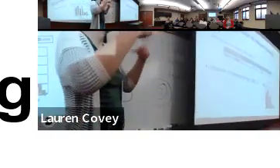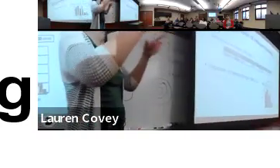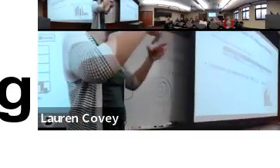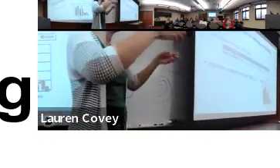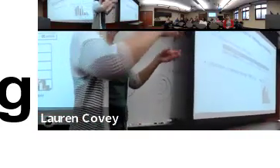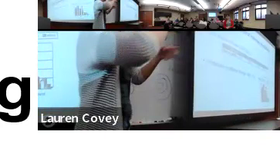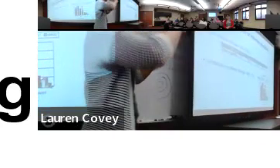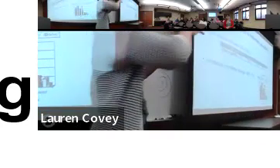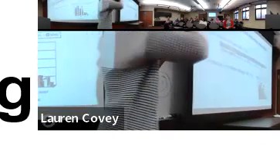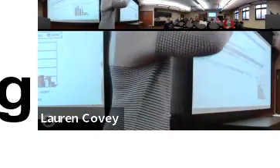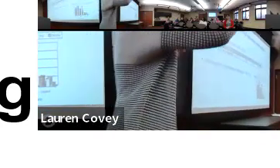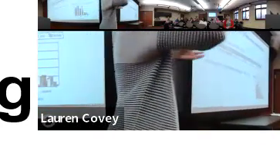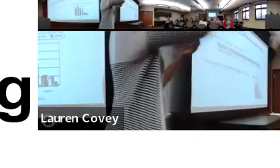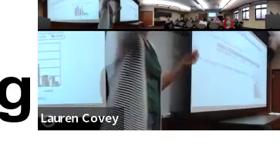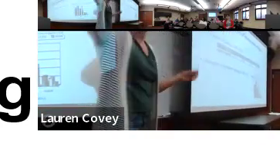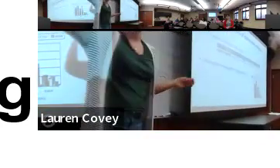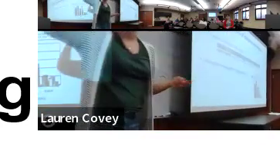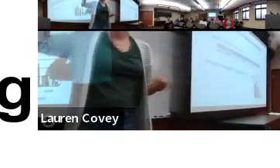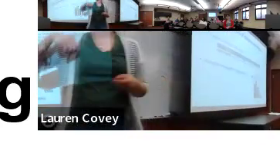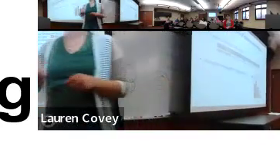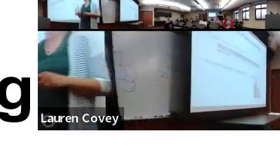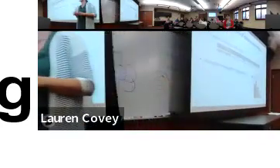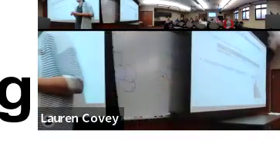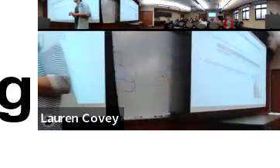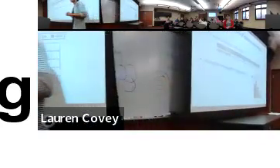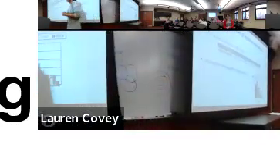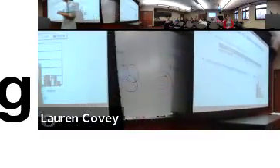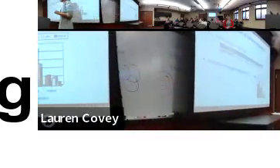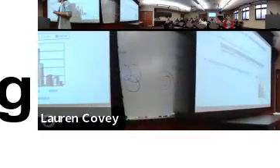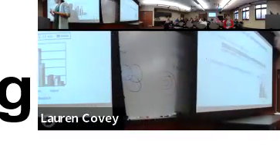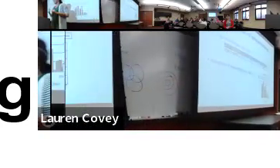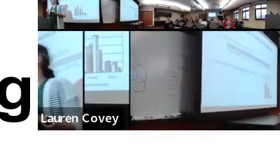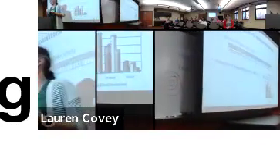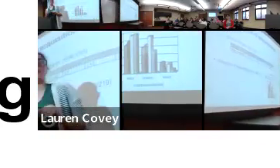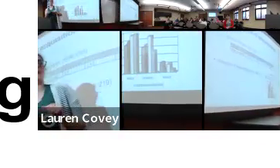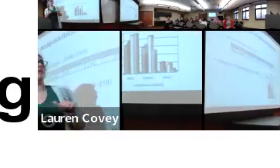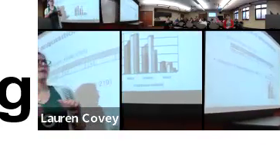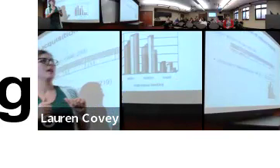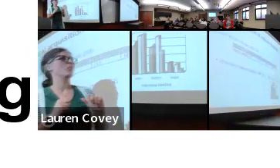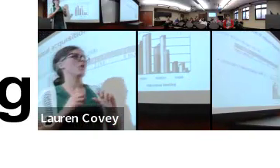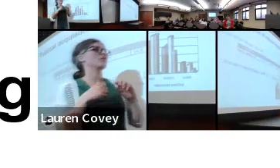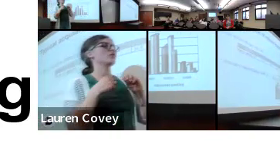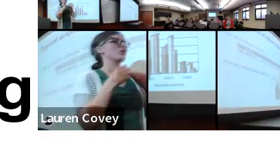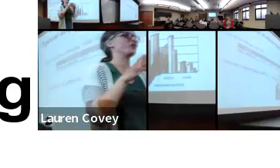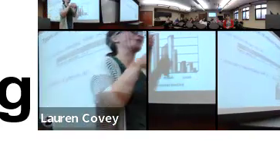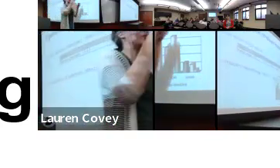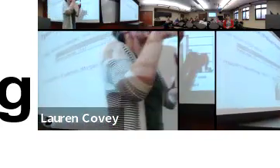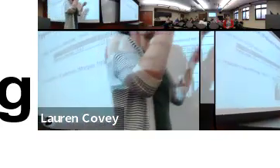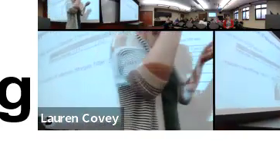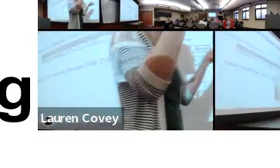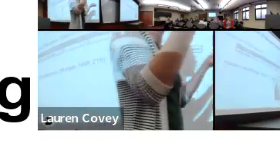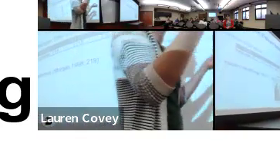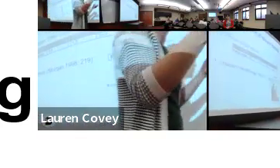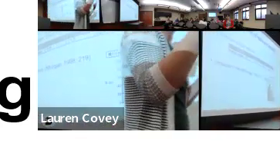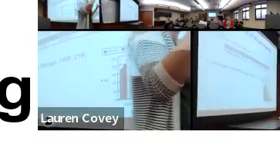episodes, how many scenes you talk about, that's something that has to develop over time. The other thing is, once you've got